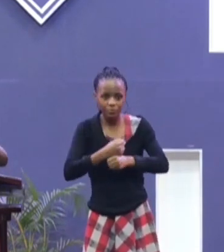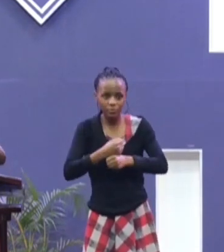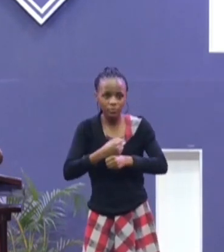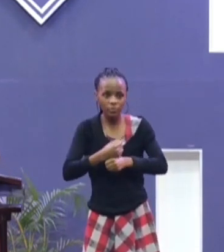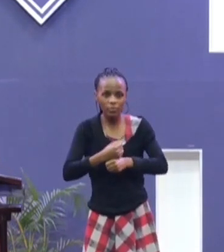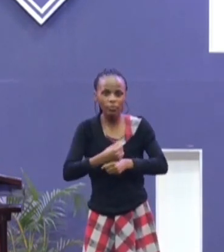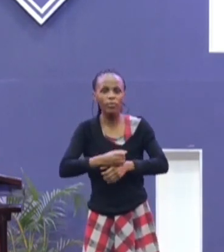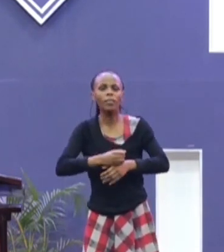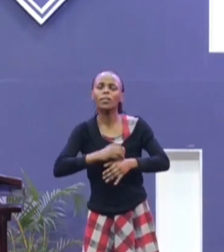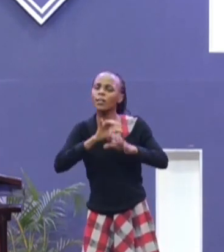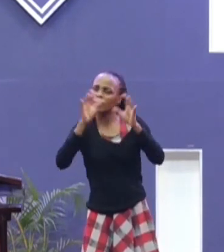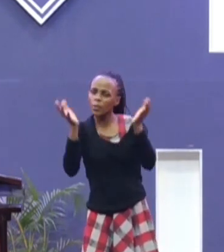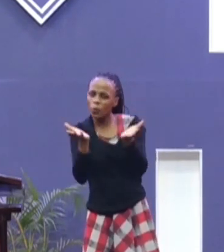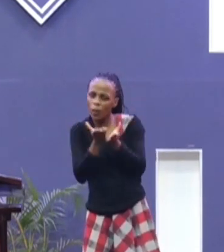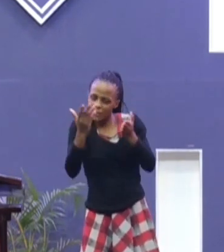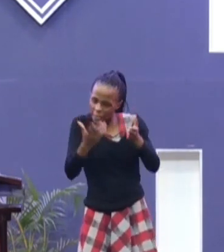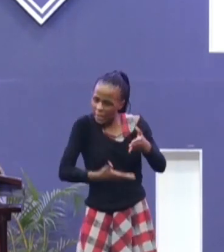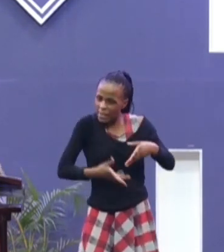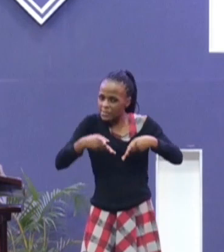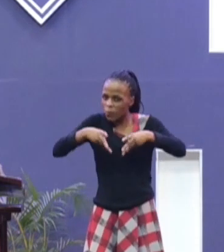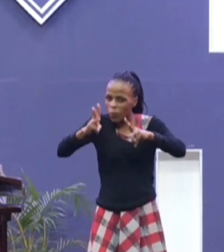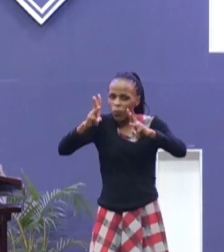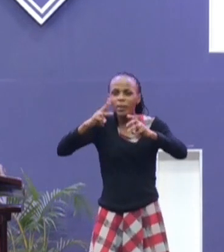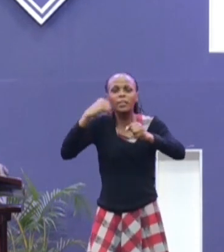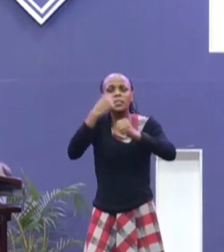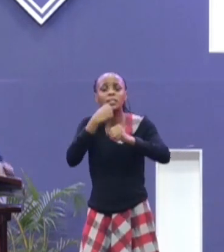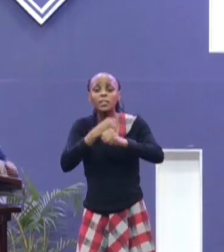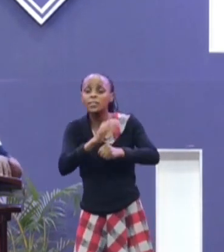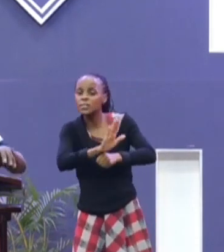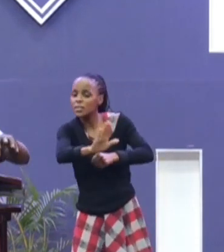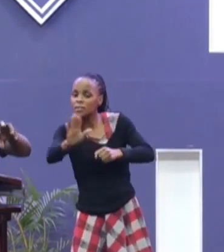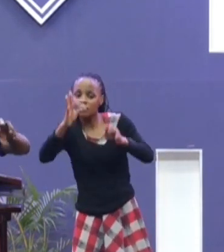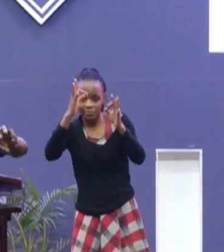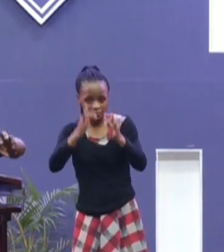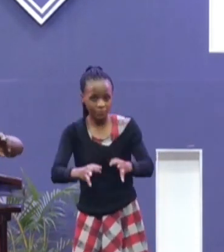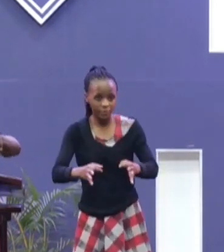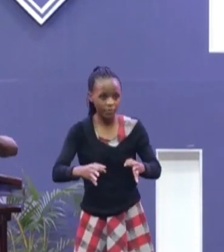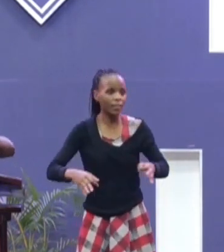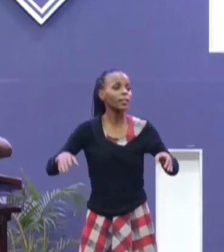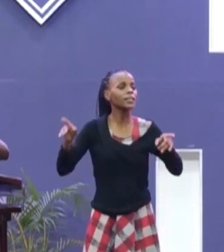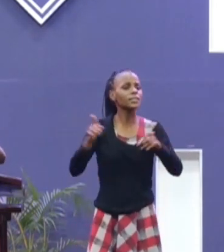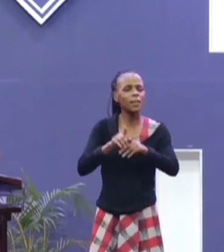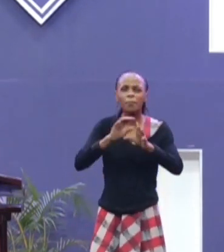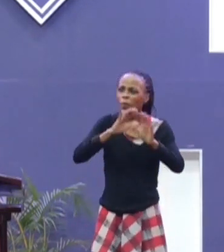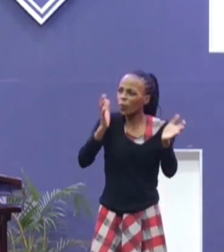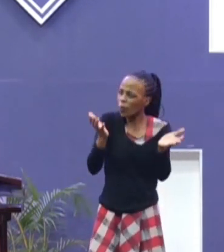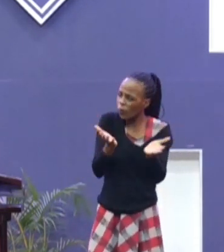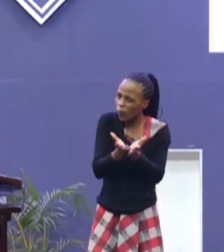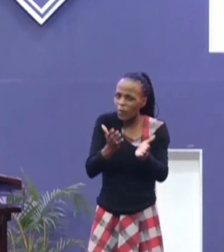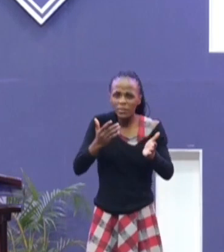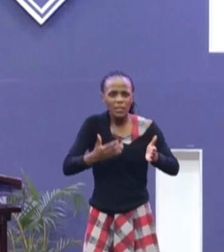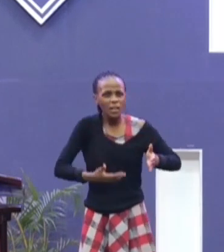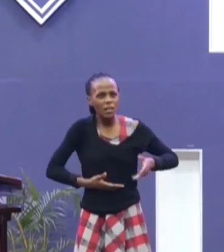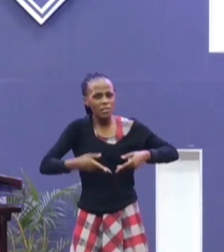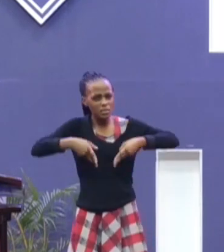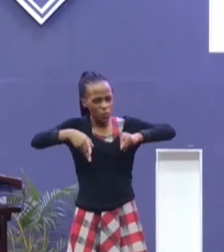erina bw'etambuza ebintu byayo. The world has a system it takes things through. Ensi erina bw'ekwata aspects